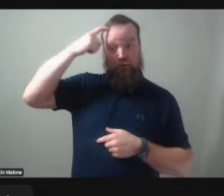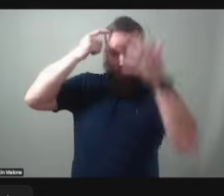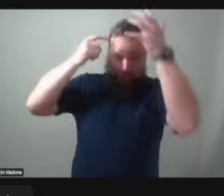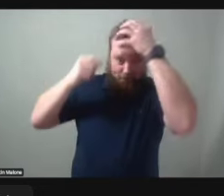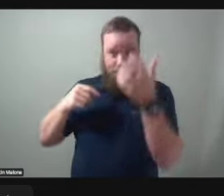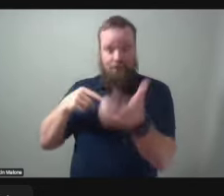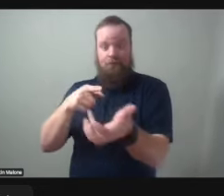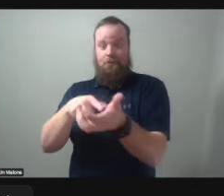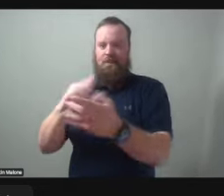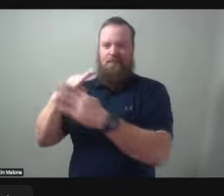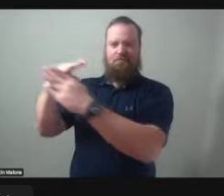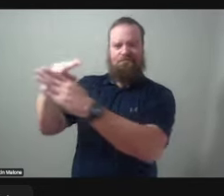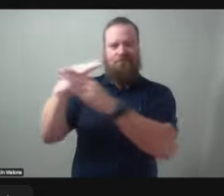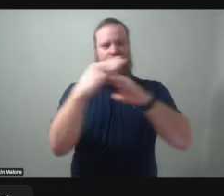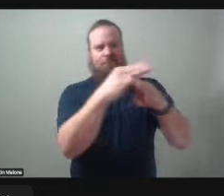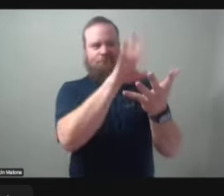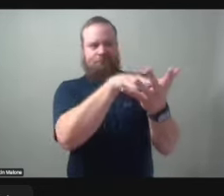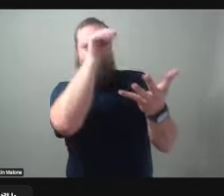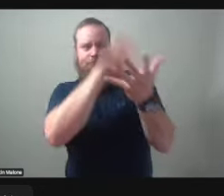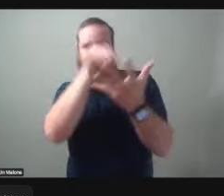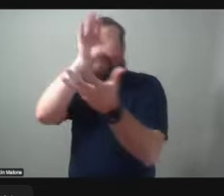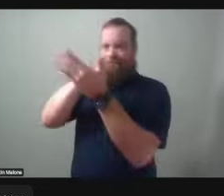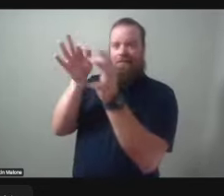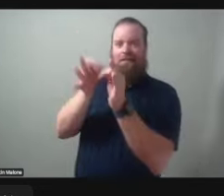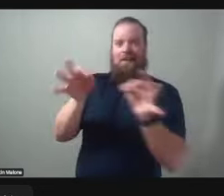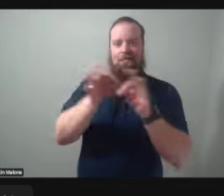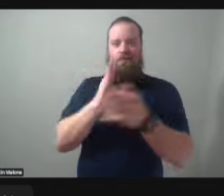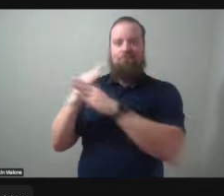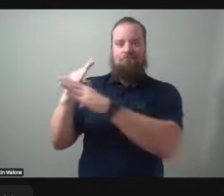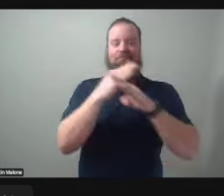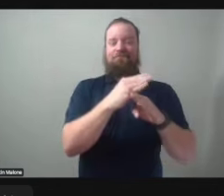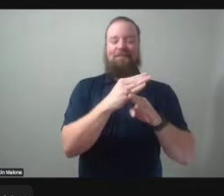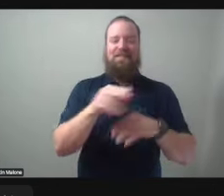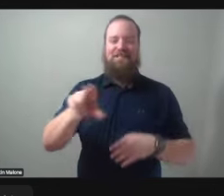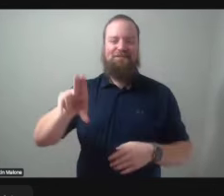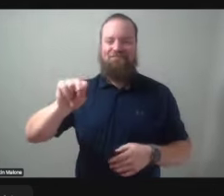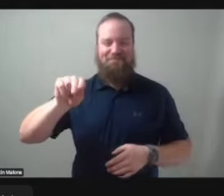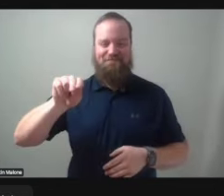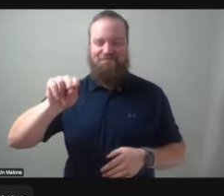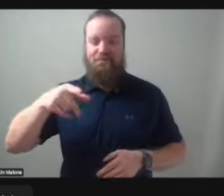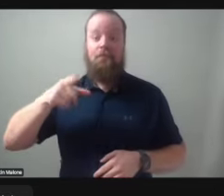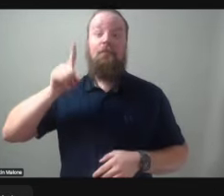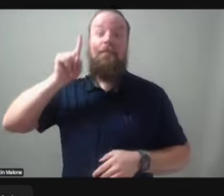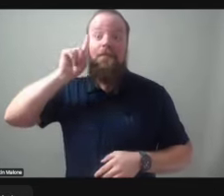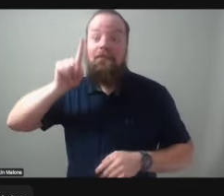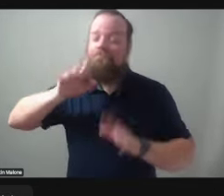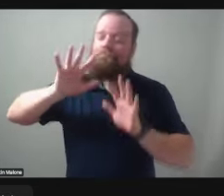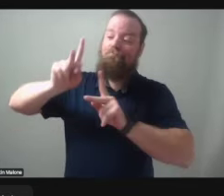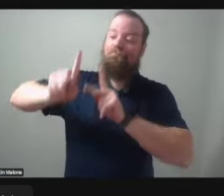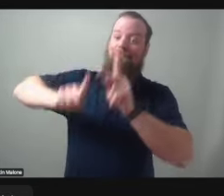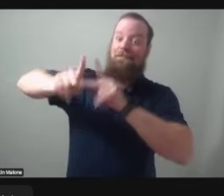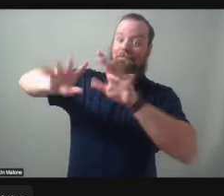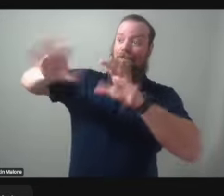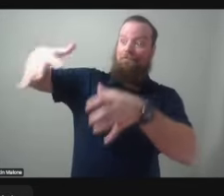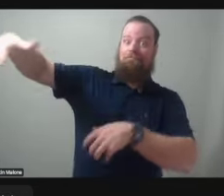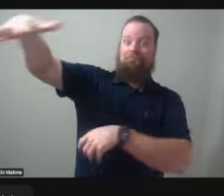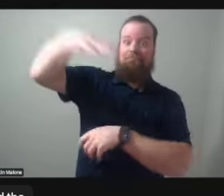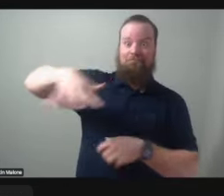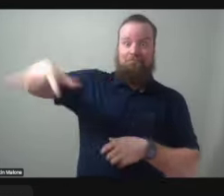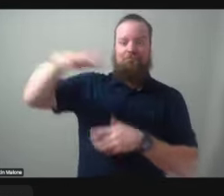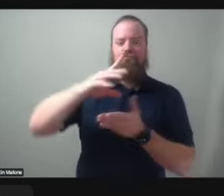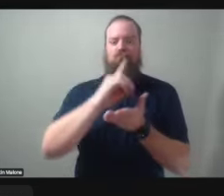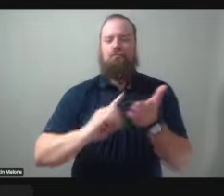see here, it says, the human brain does not discriminate between the hands and the tongue. People discriminate, but not our